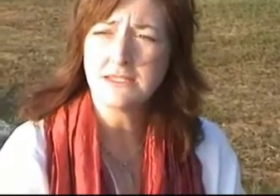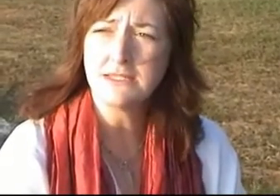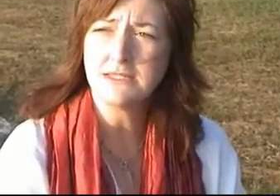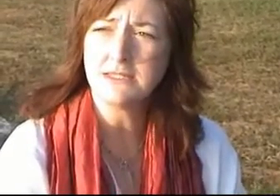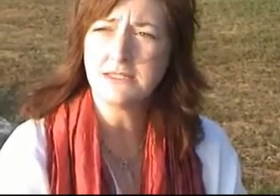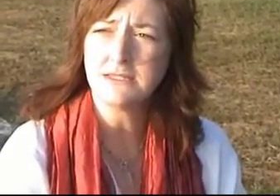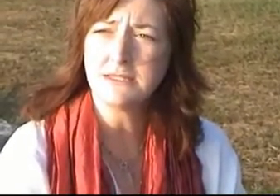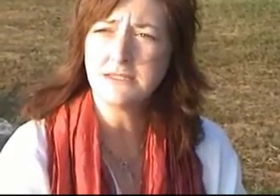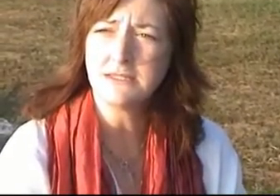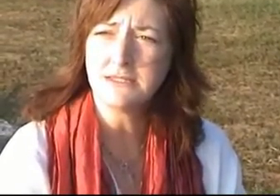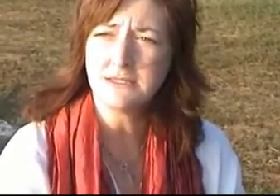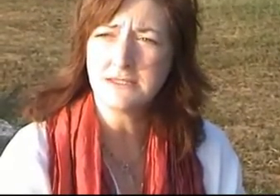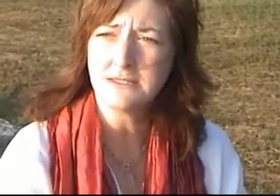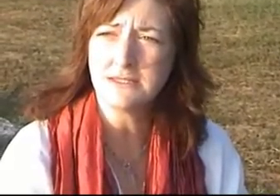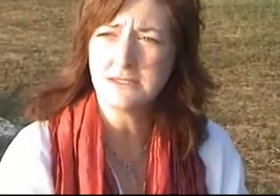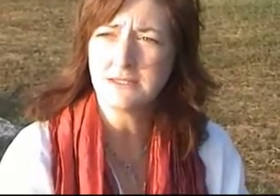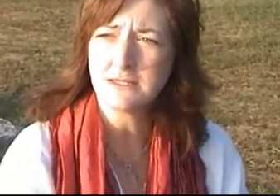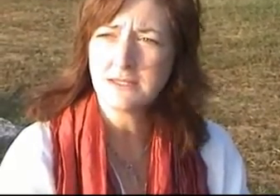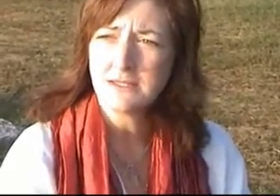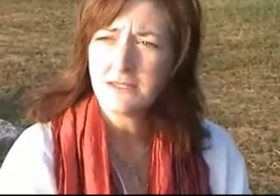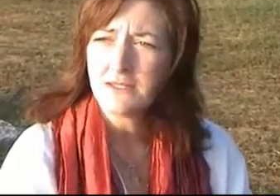Haley,